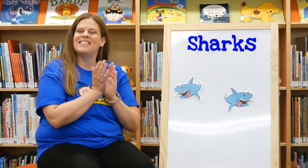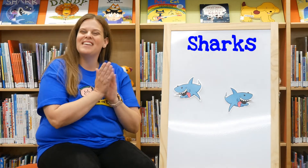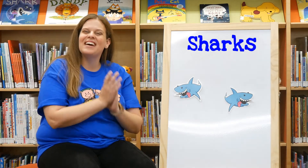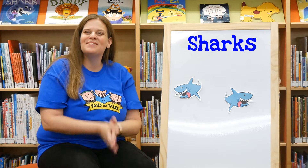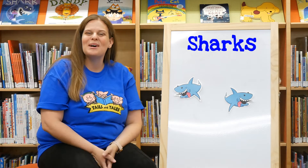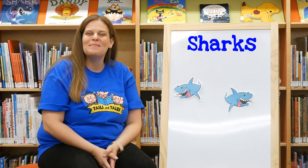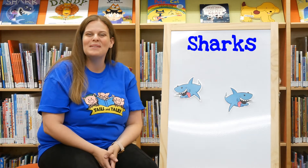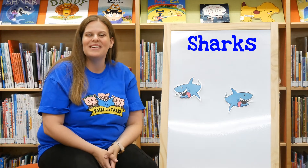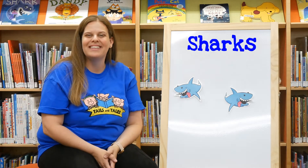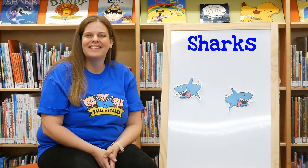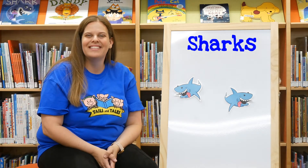you guys for helping me.